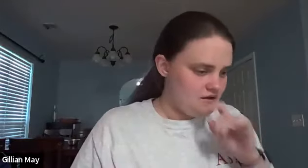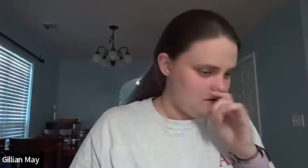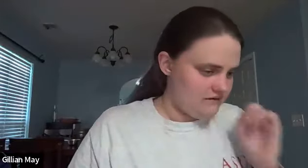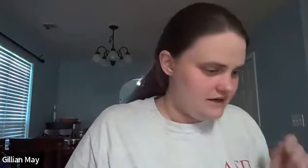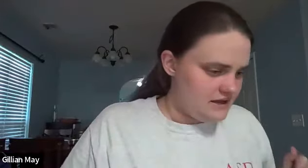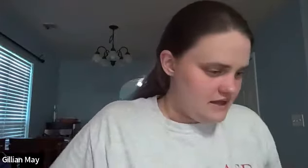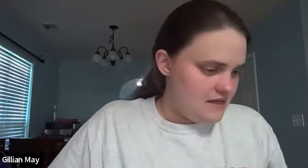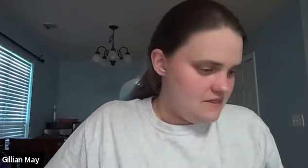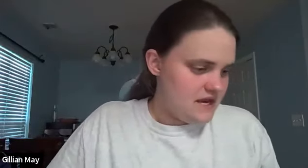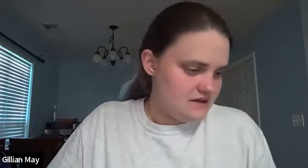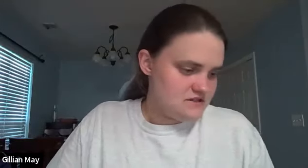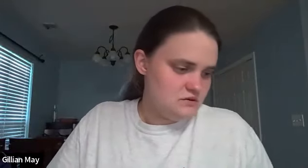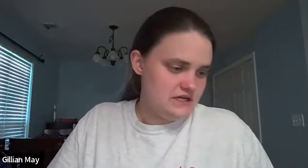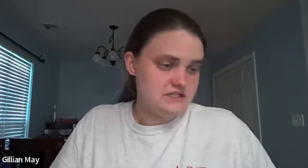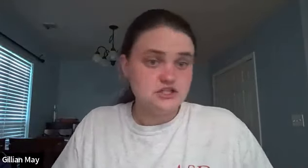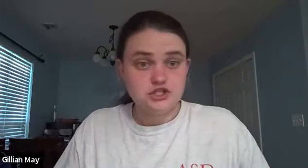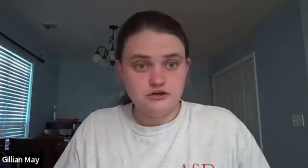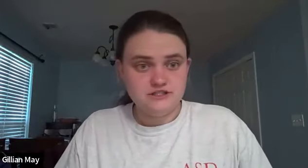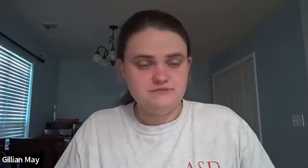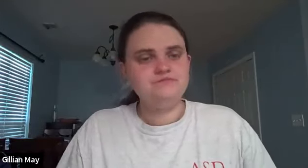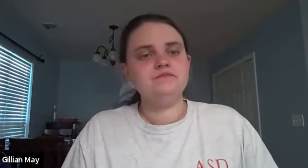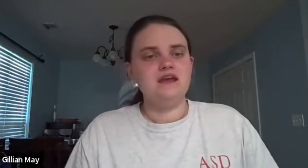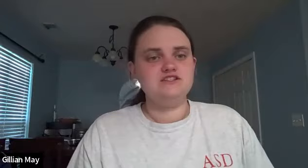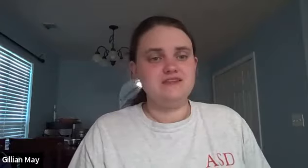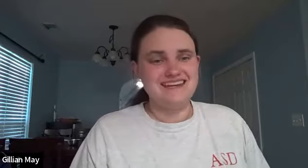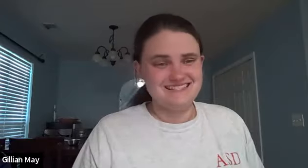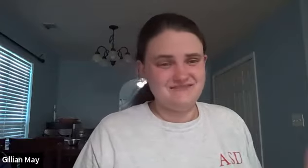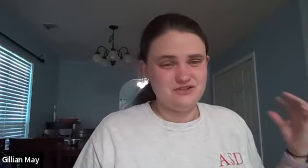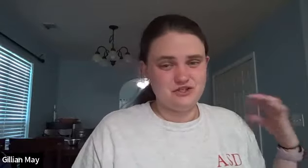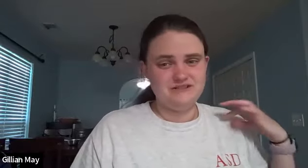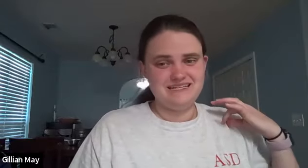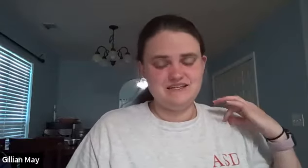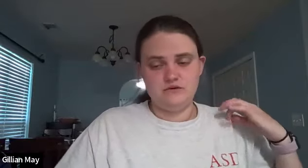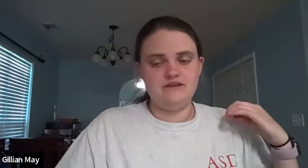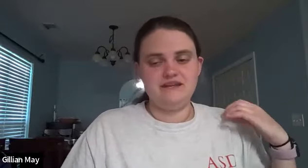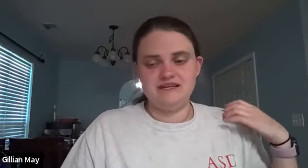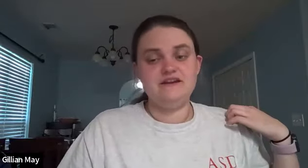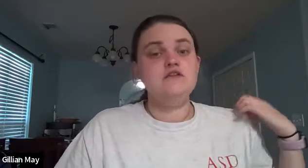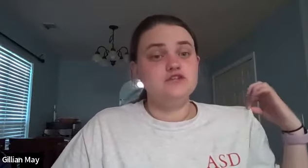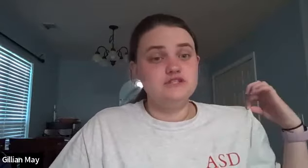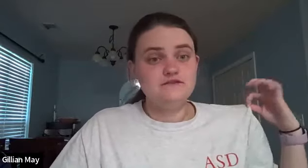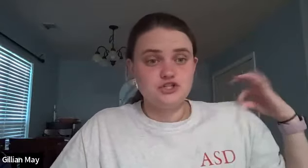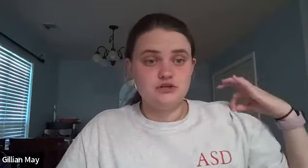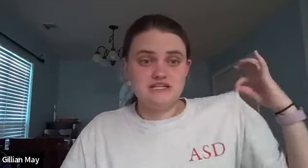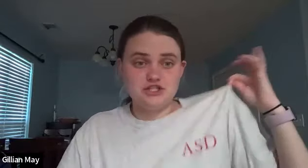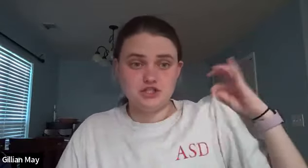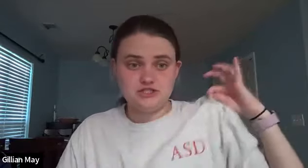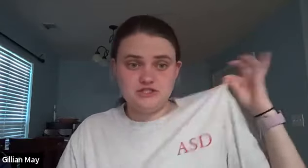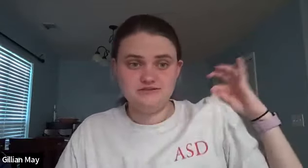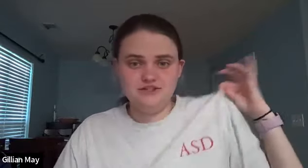All right. The next one is shirt. And so the next sign for shirt is, or not the next sign. The sign for shirt is shirt. You just